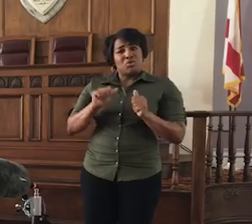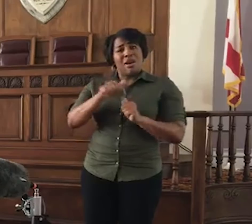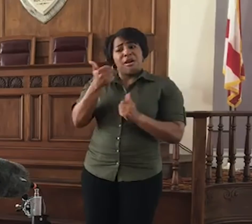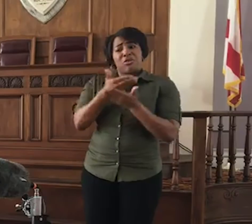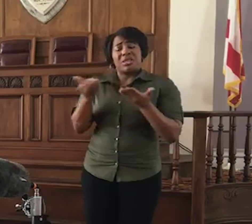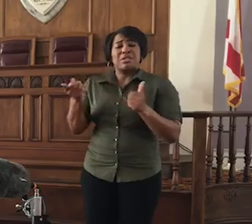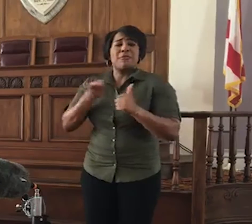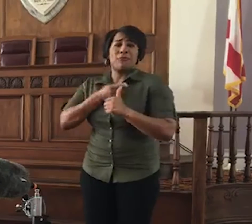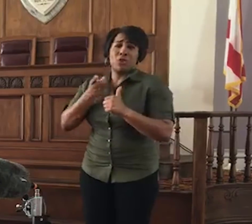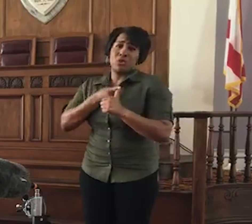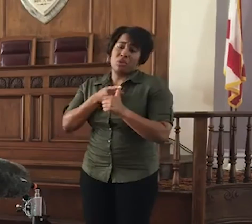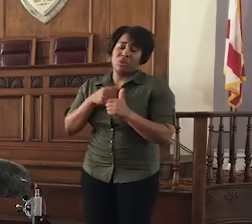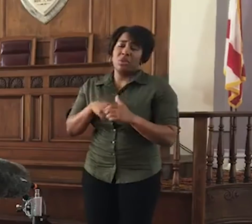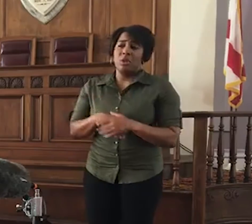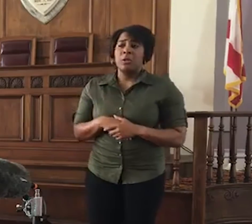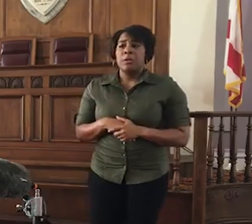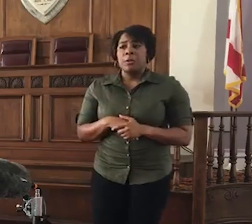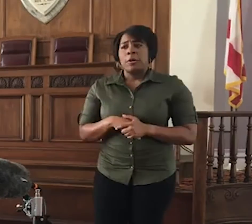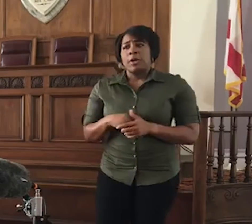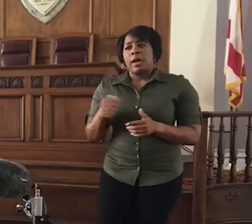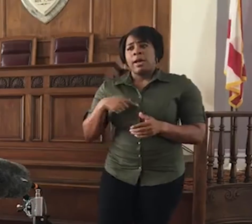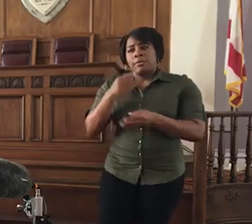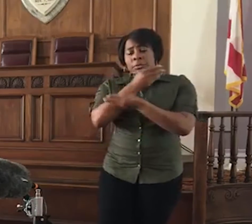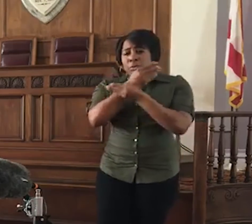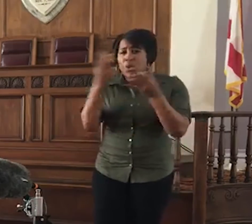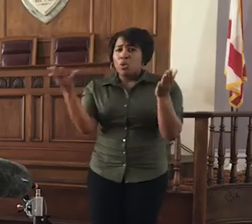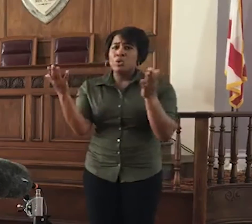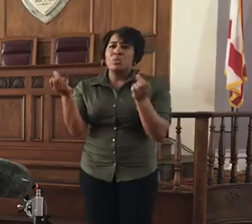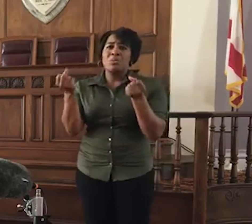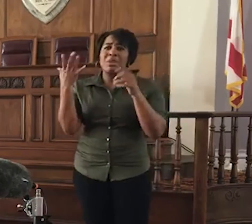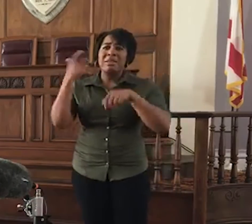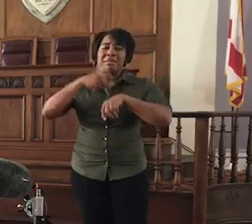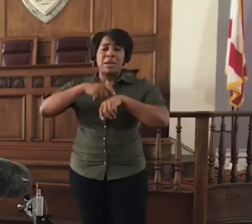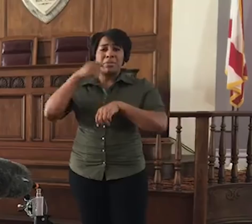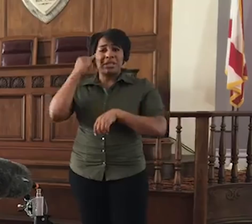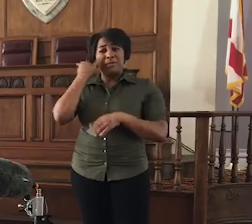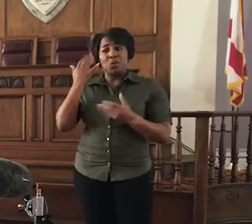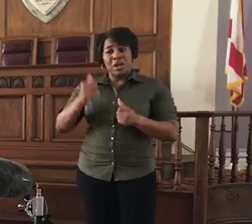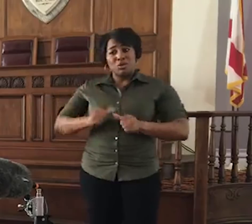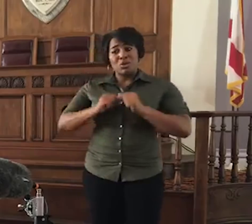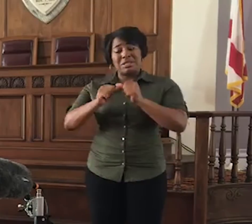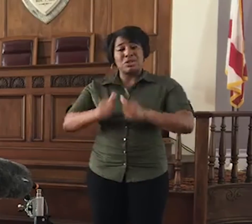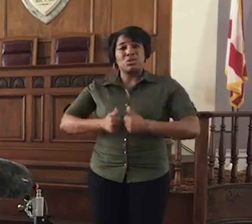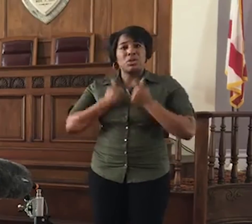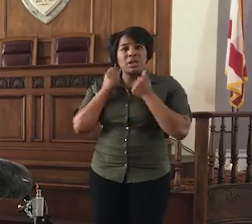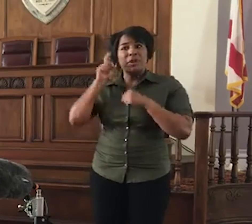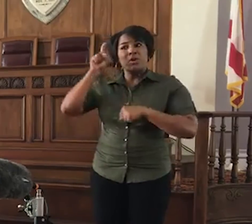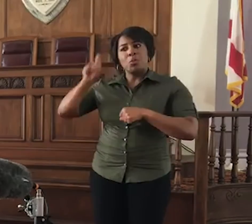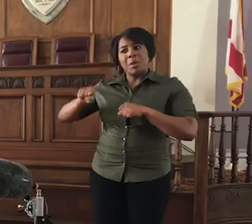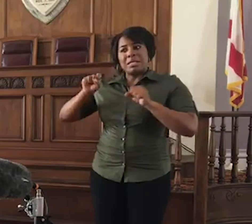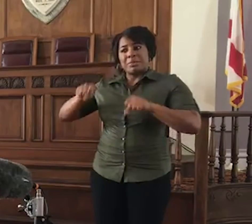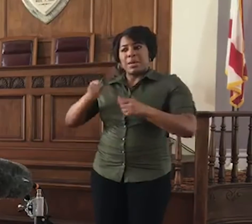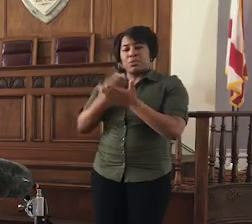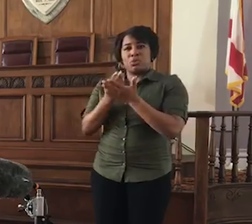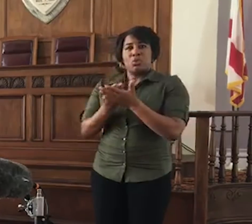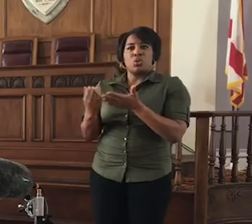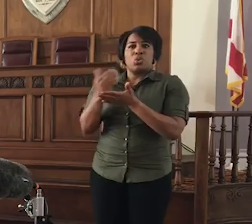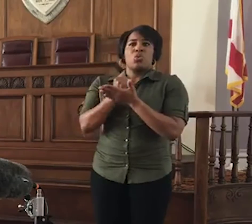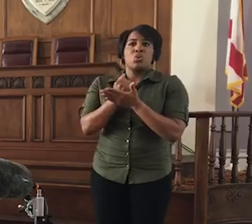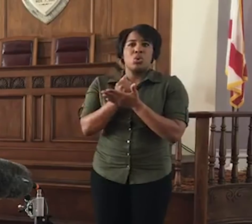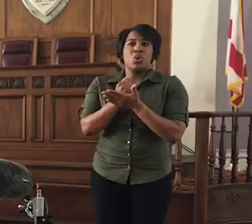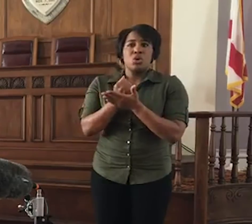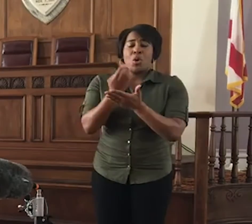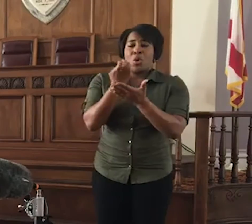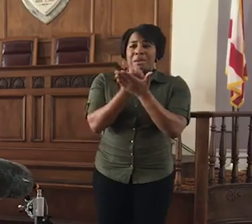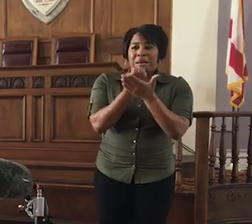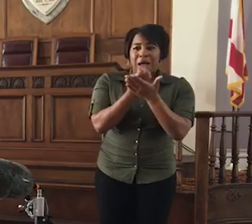throughout this pandemic, to have a life, you need a livelihood. and the economy and livelihood of our small businessmen